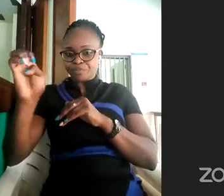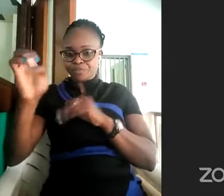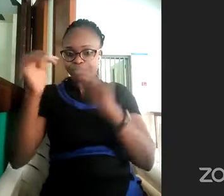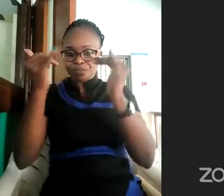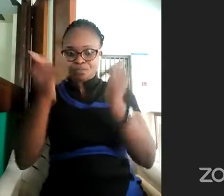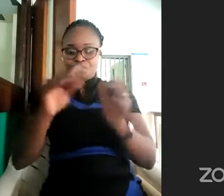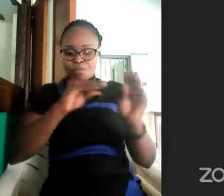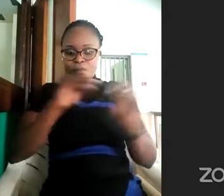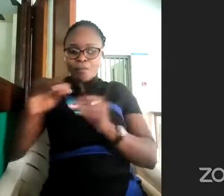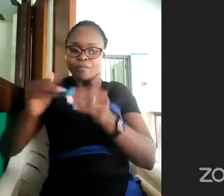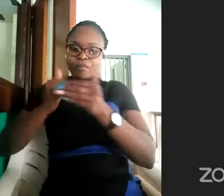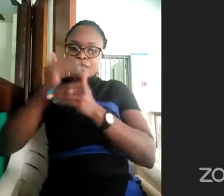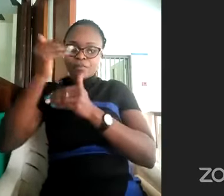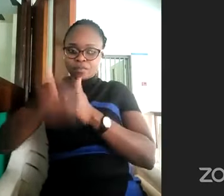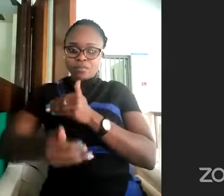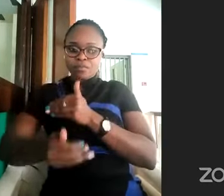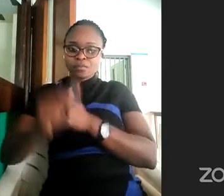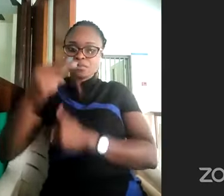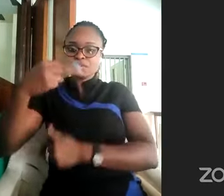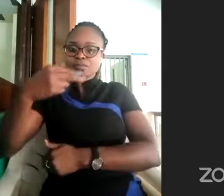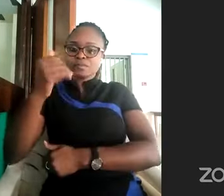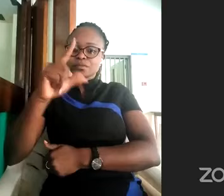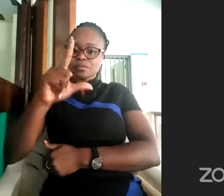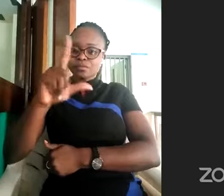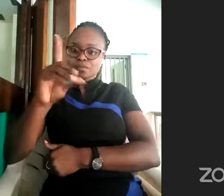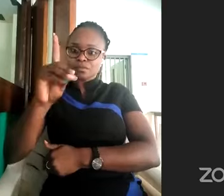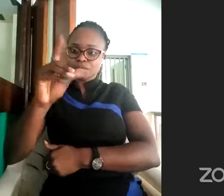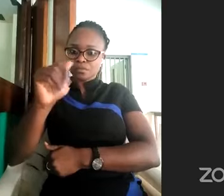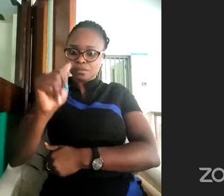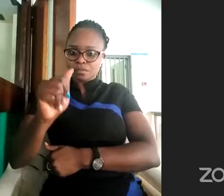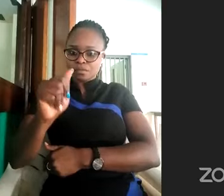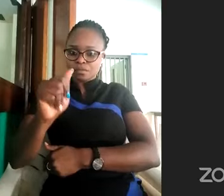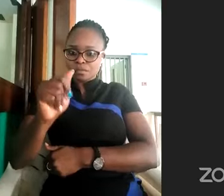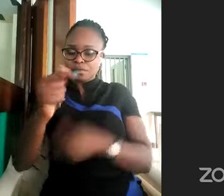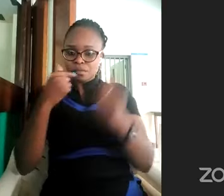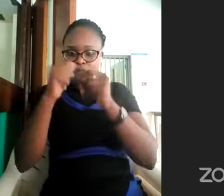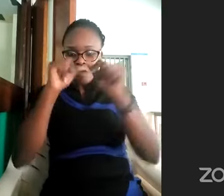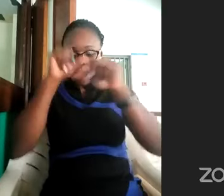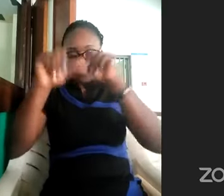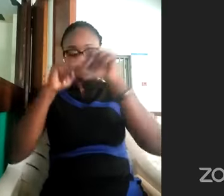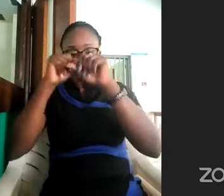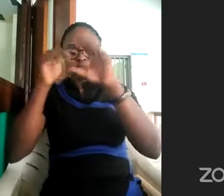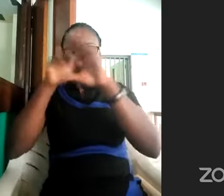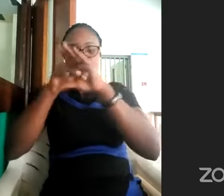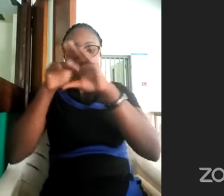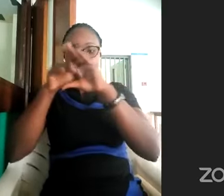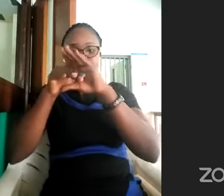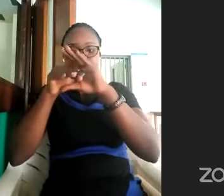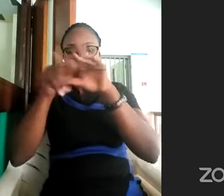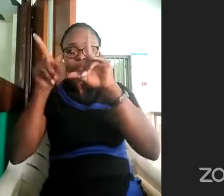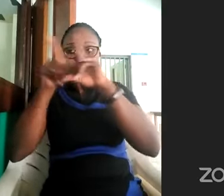accessibility, reasonable accommodation. So we also invite Mama Hilda to talk about